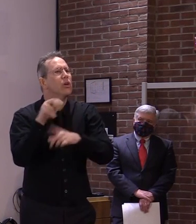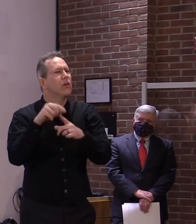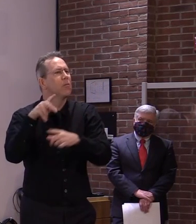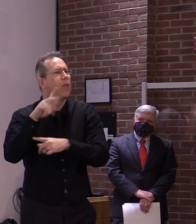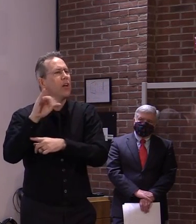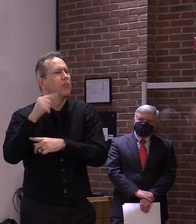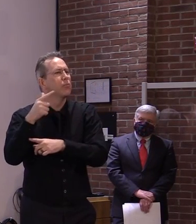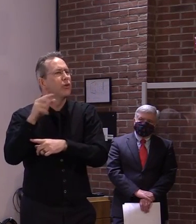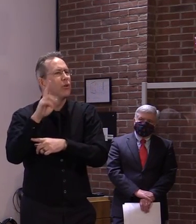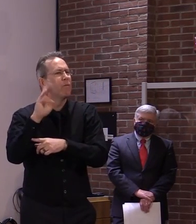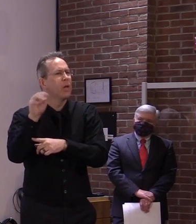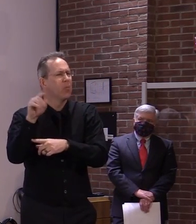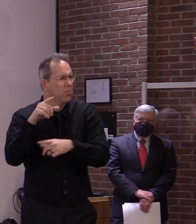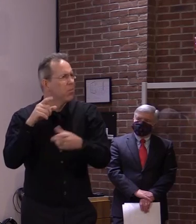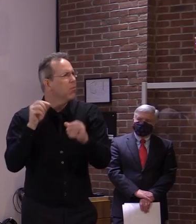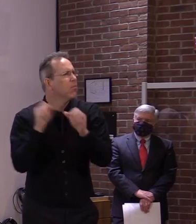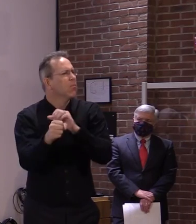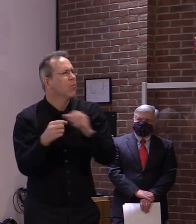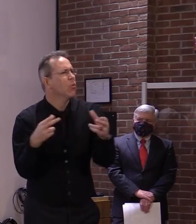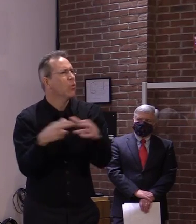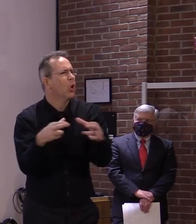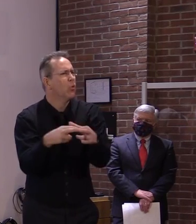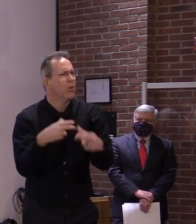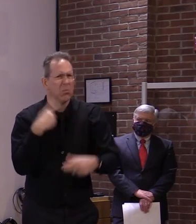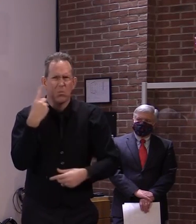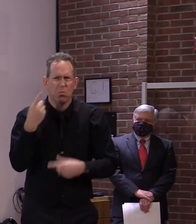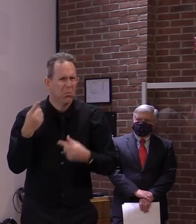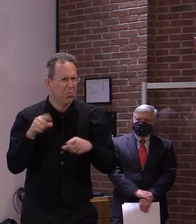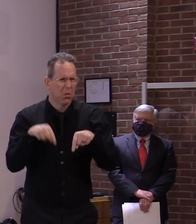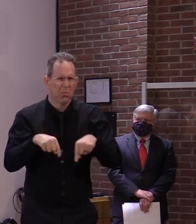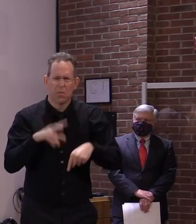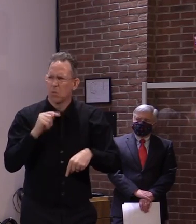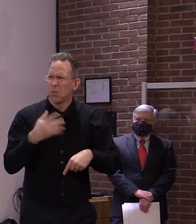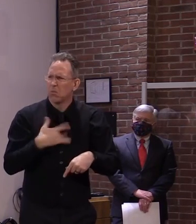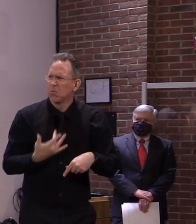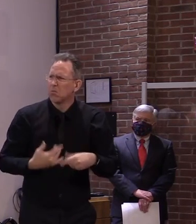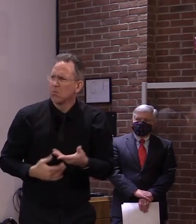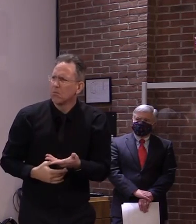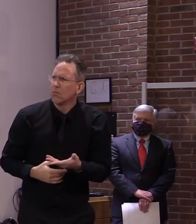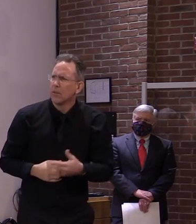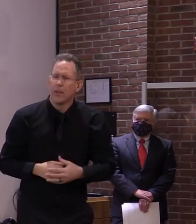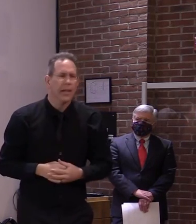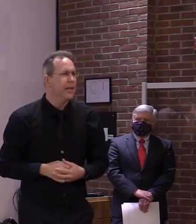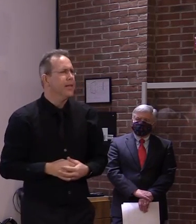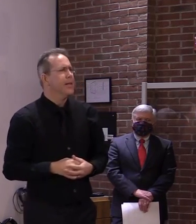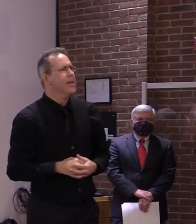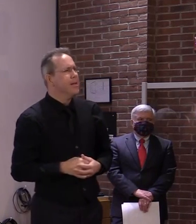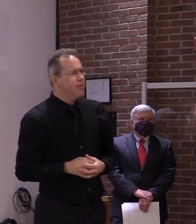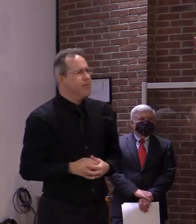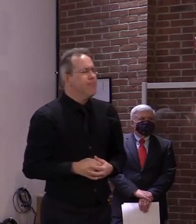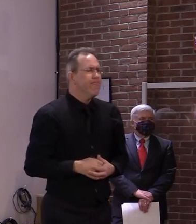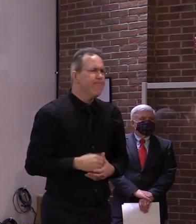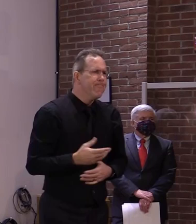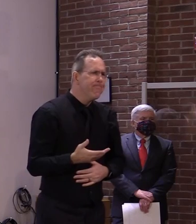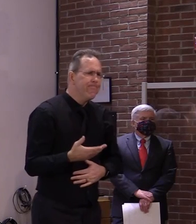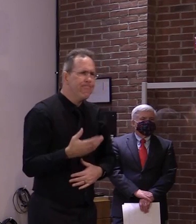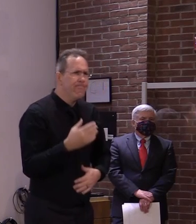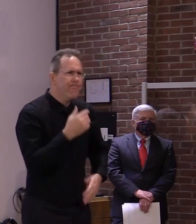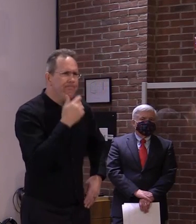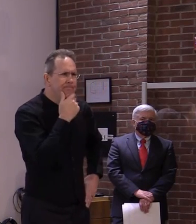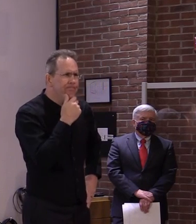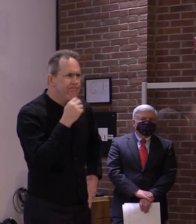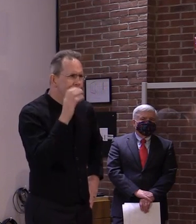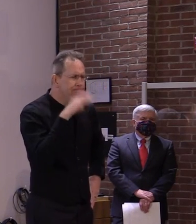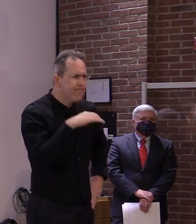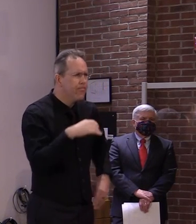our protocol. Yeah, so my sense is if they have quarantined them,